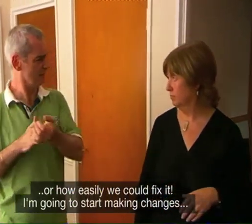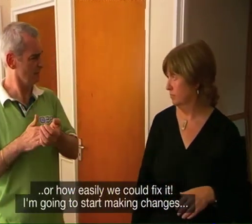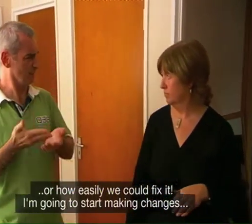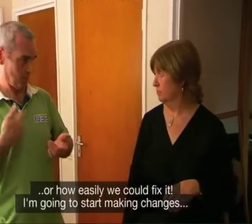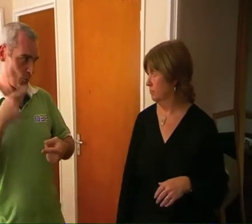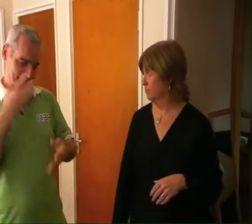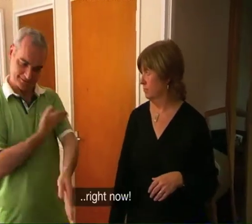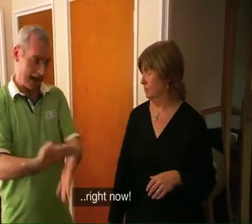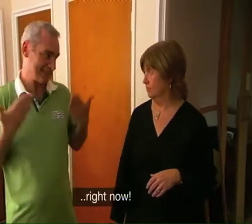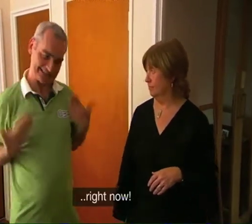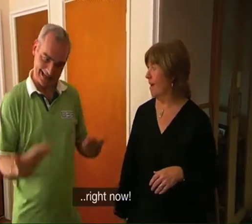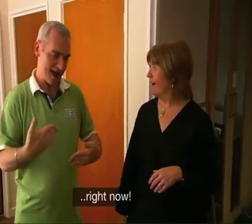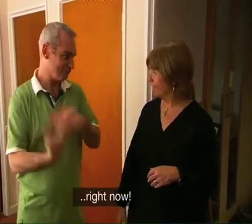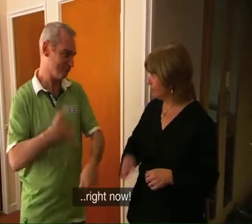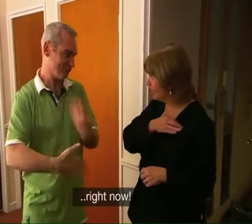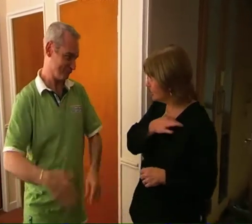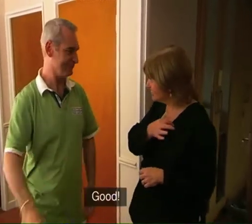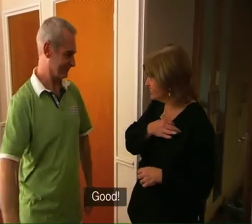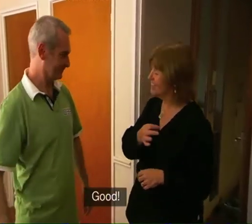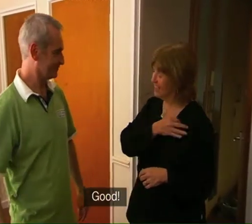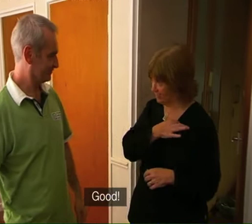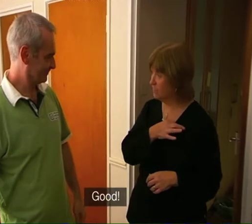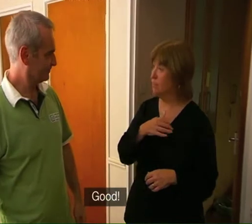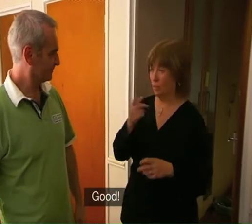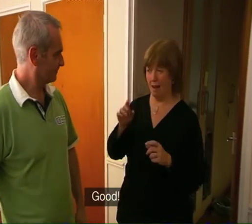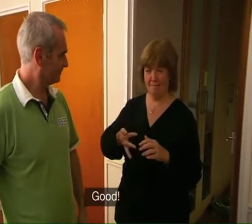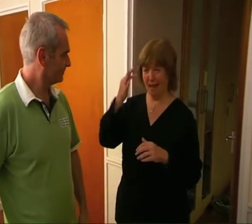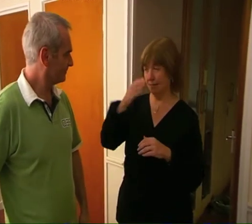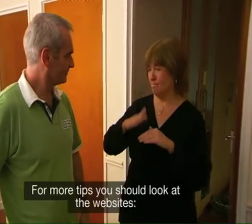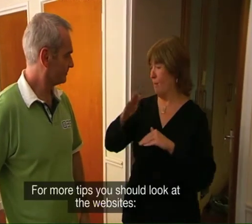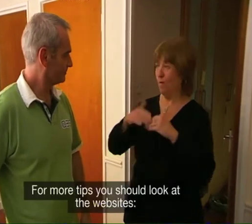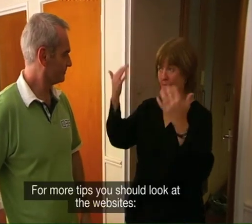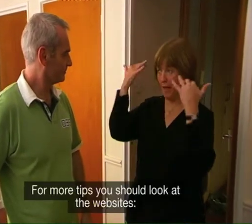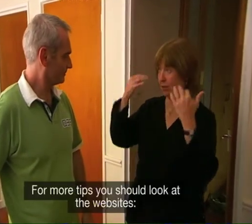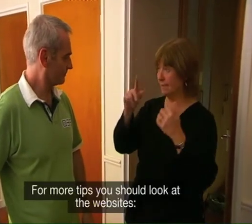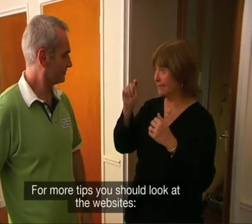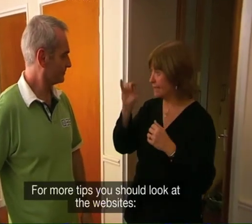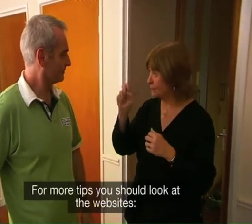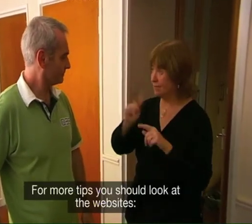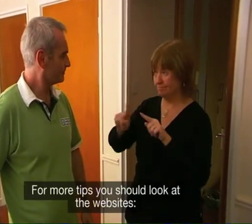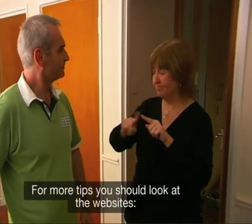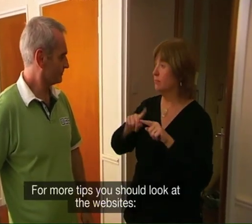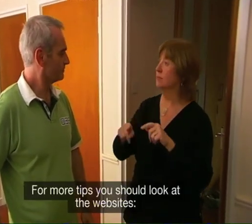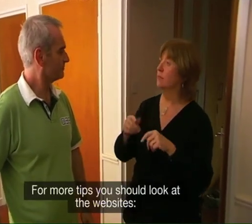I'm going to start making changes right now. Good. For loads more tips, you should look at the